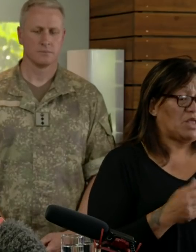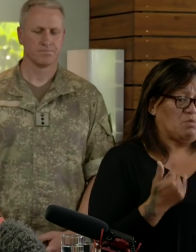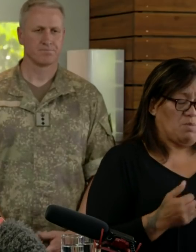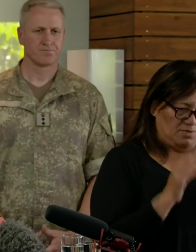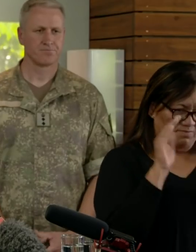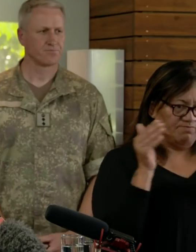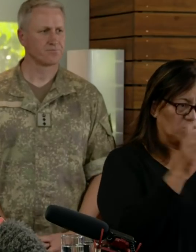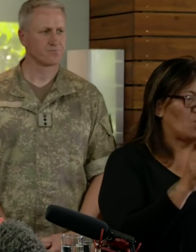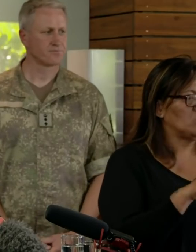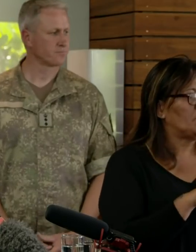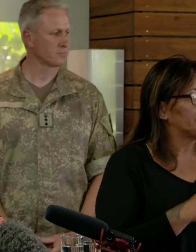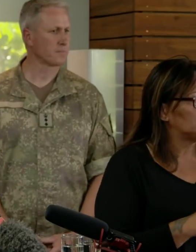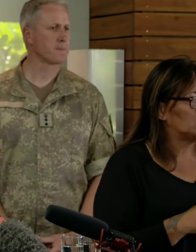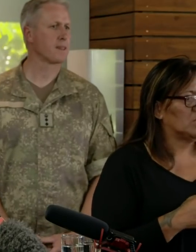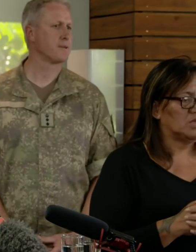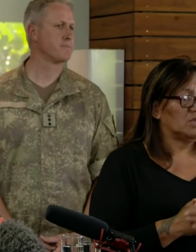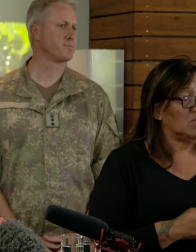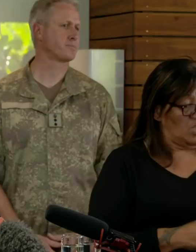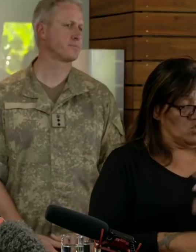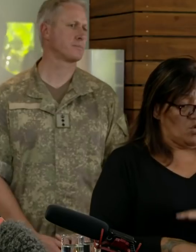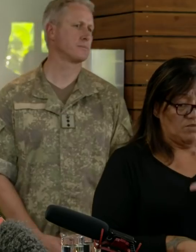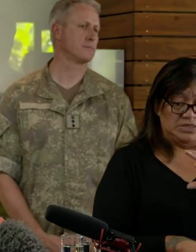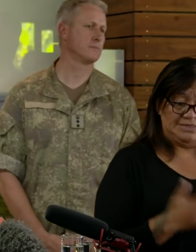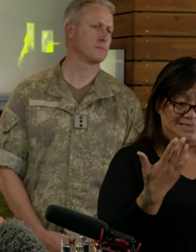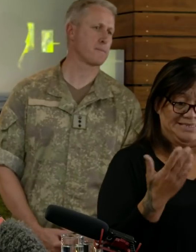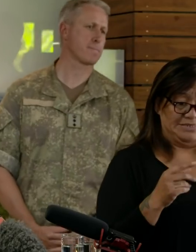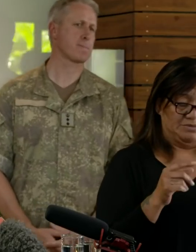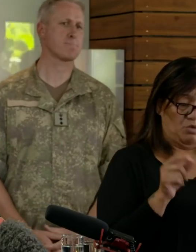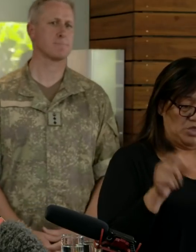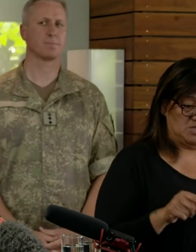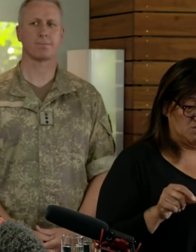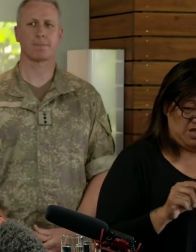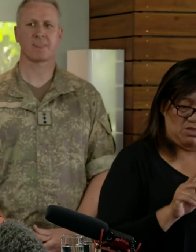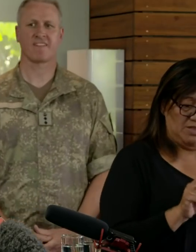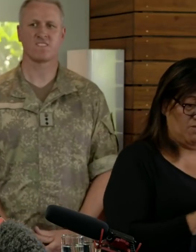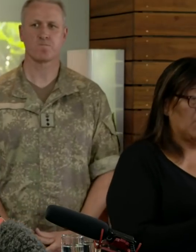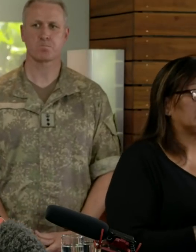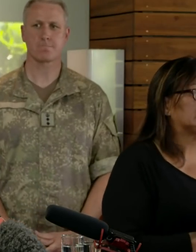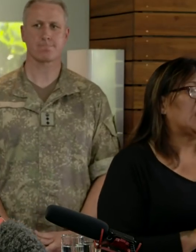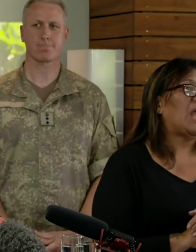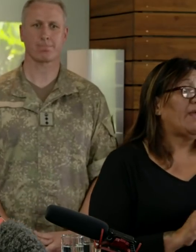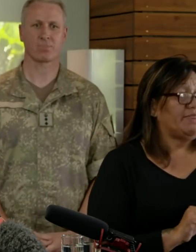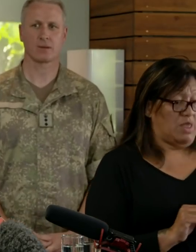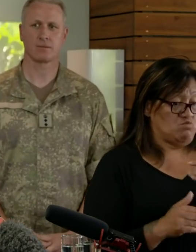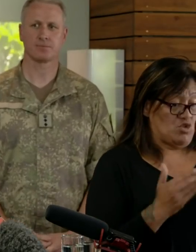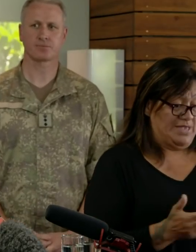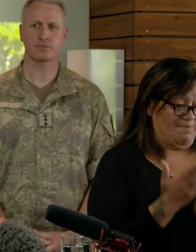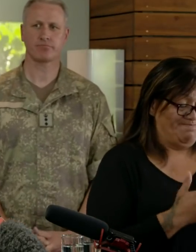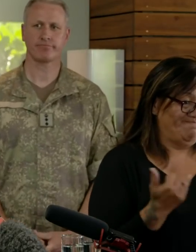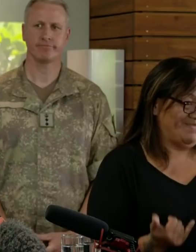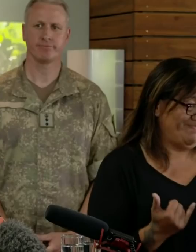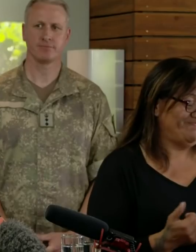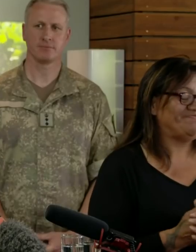them. But thank you for asking. Are you confident that the 6 bodies will be able to be identified? That process is in front of us.